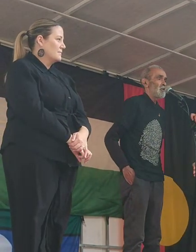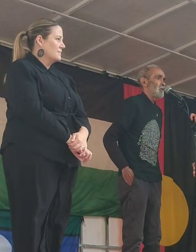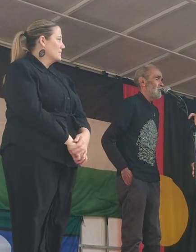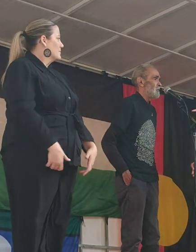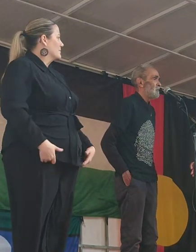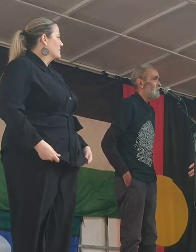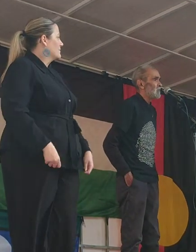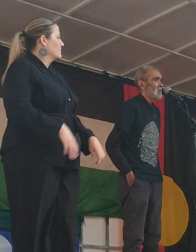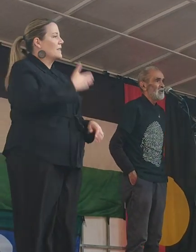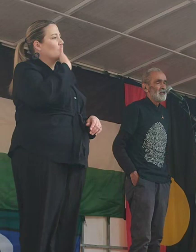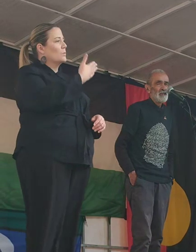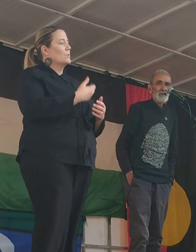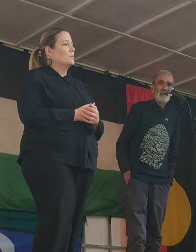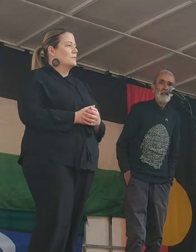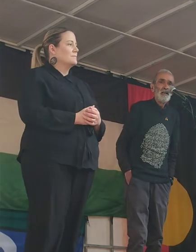Thank you.